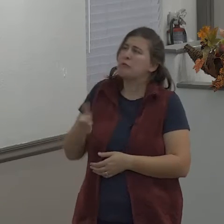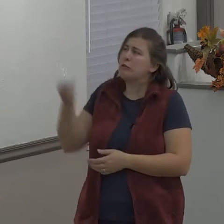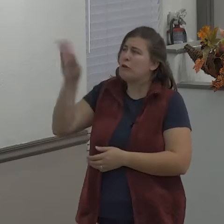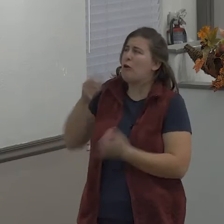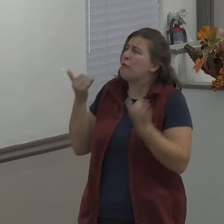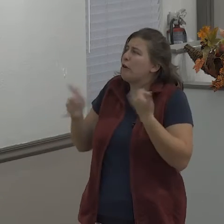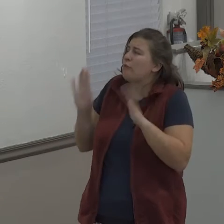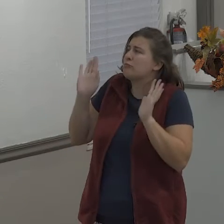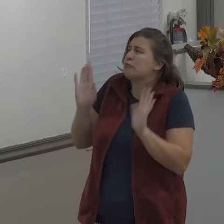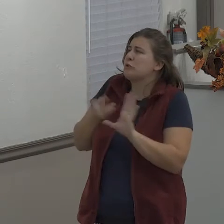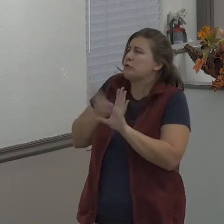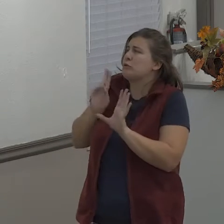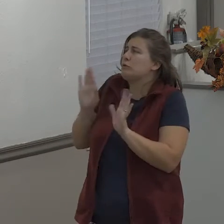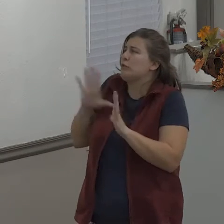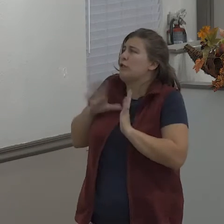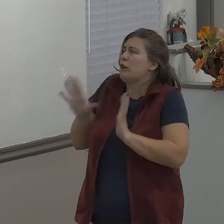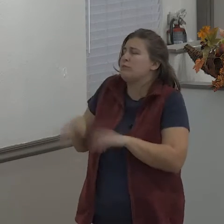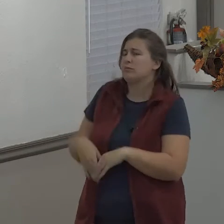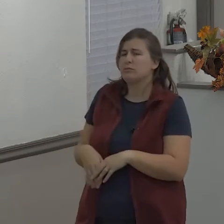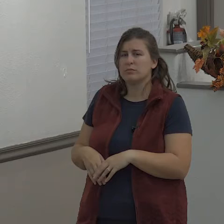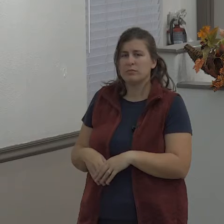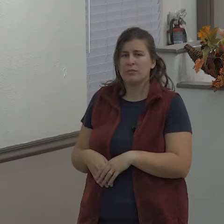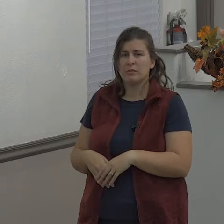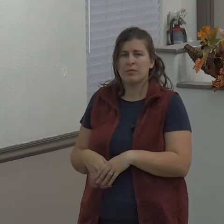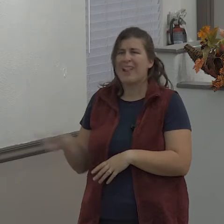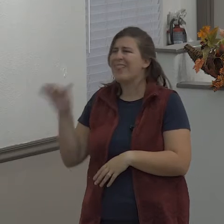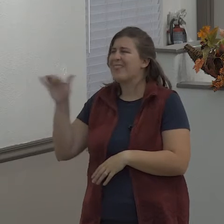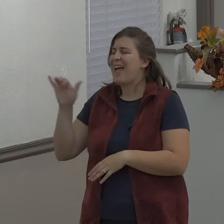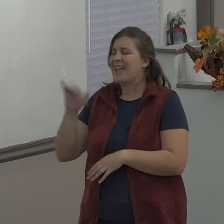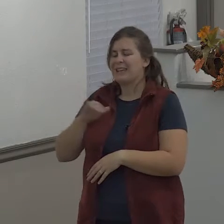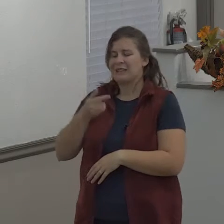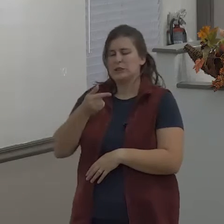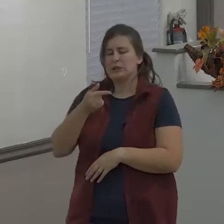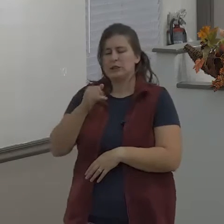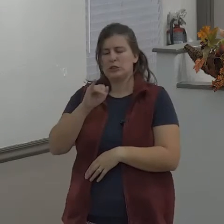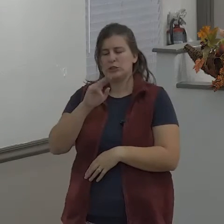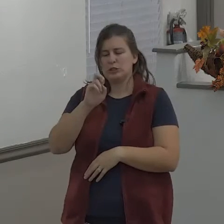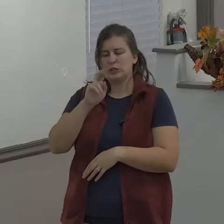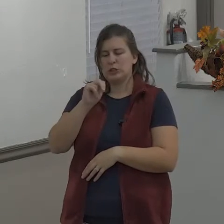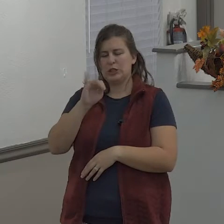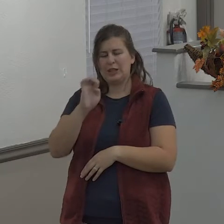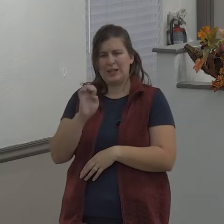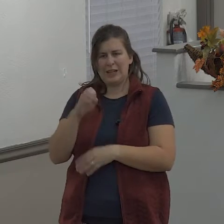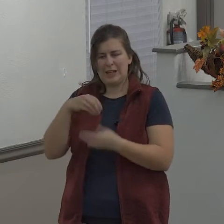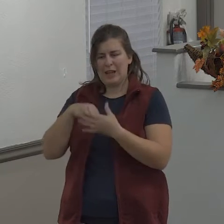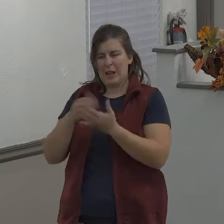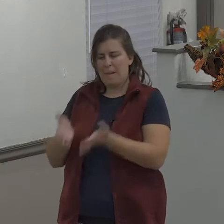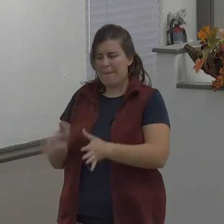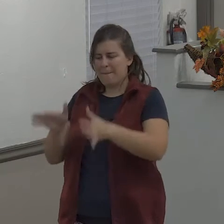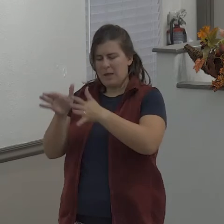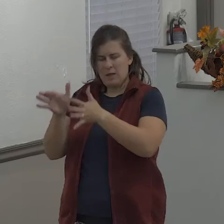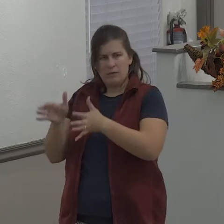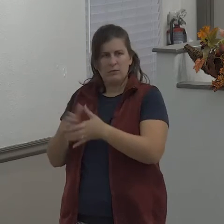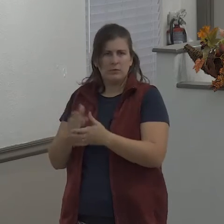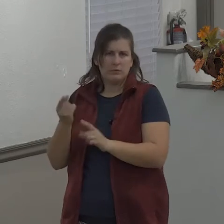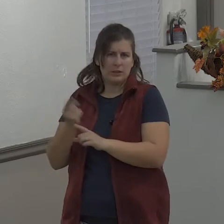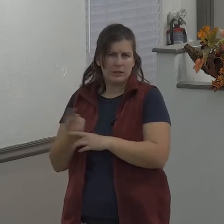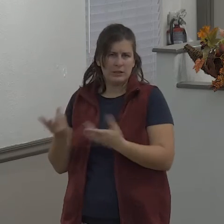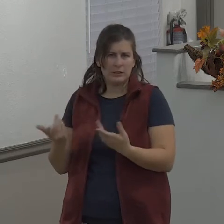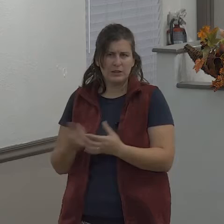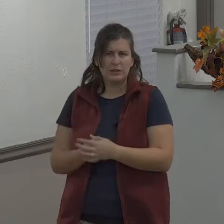I don't really need God right now. They treat God like a genie in the bottle. You know?